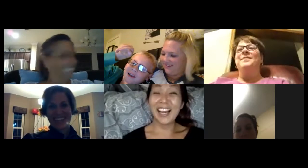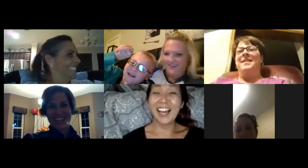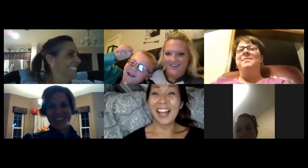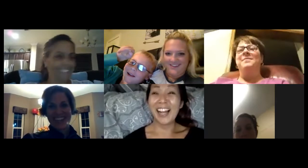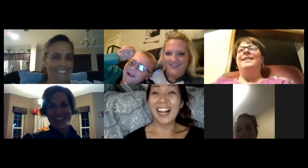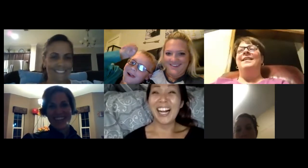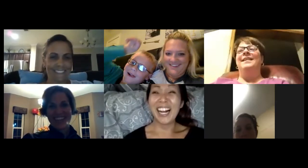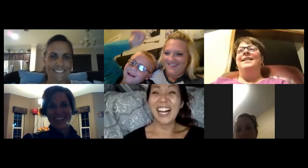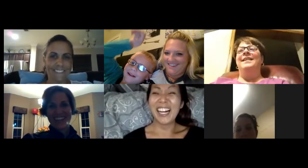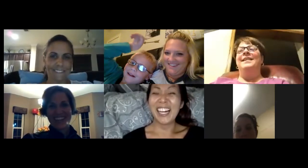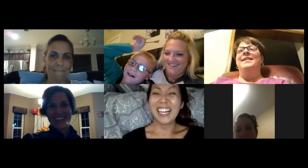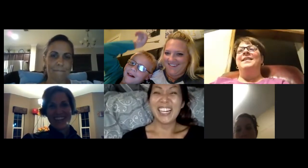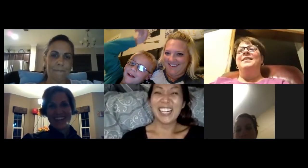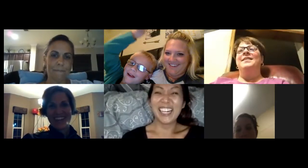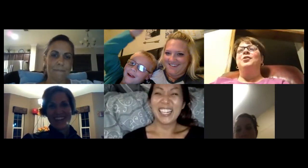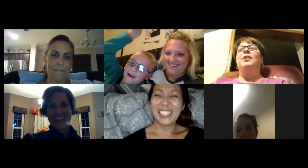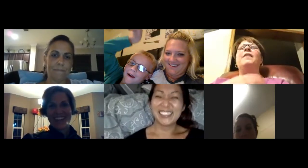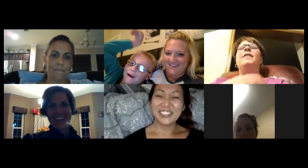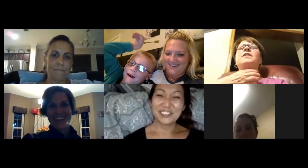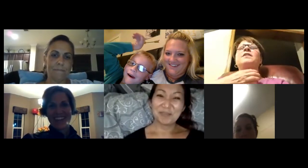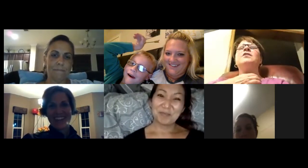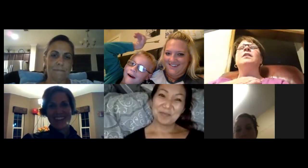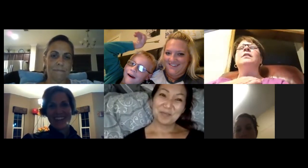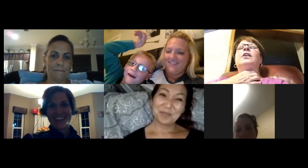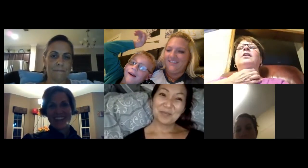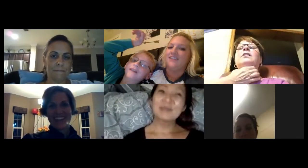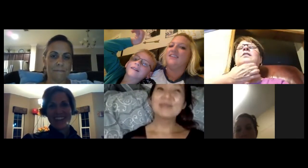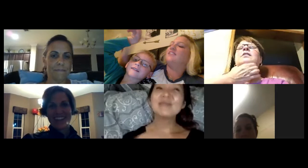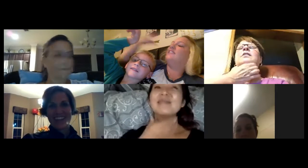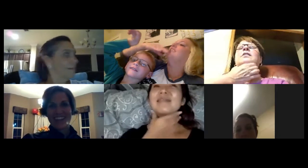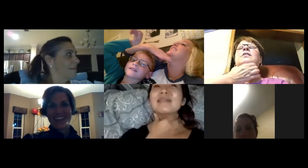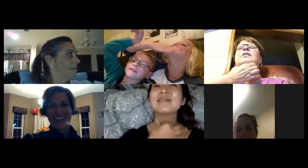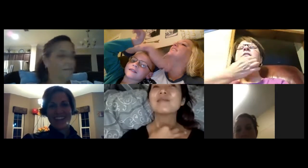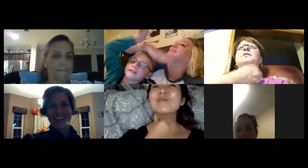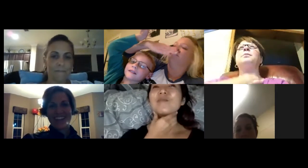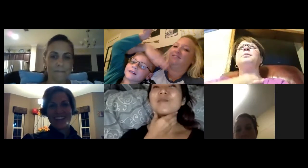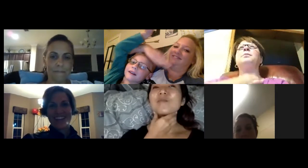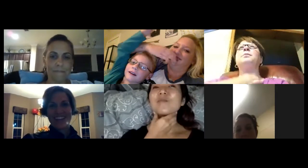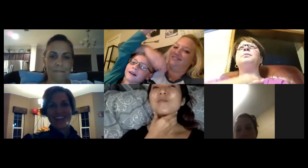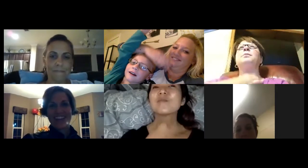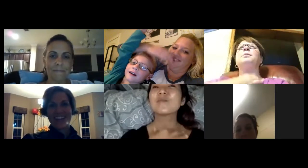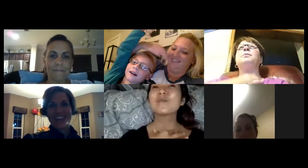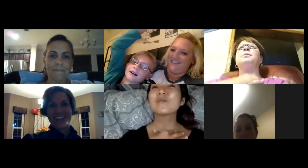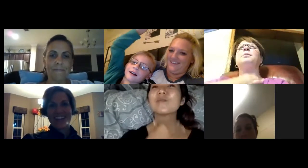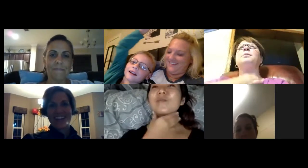Yep. The giraffe is just a long, you just Long neck. do a sign neck half and